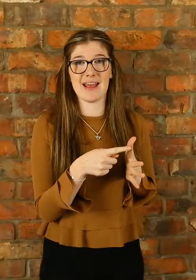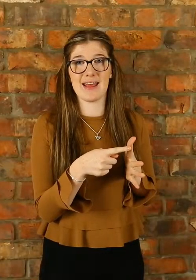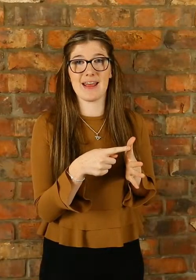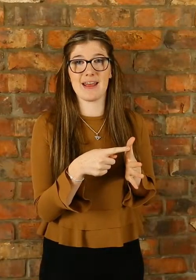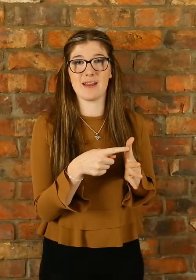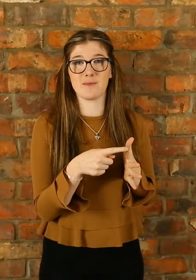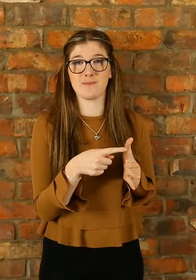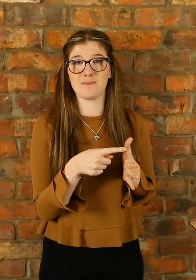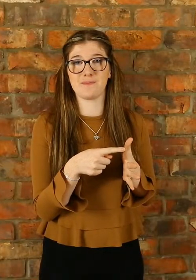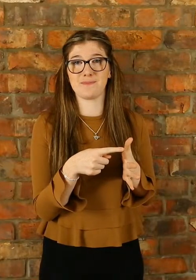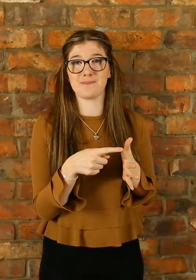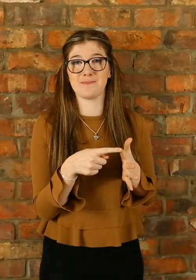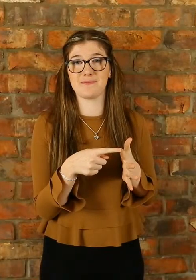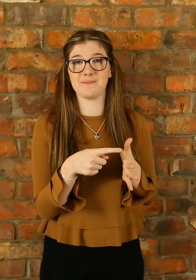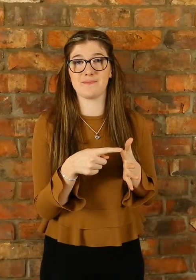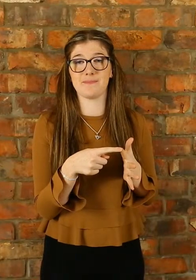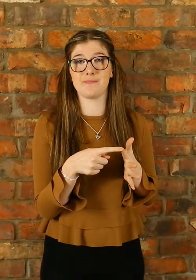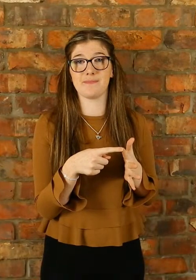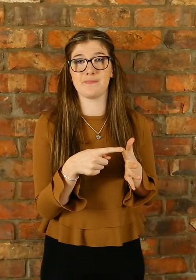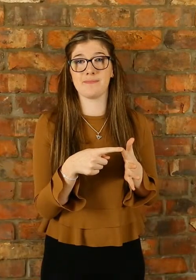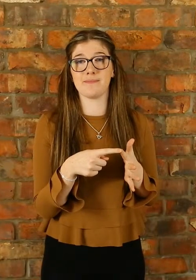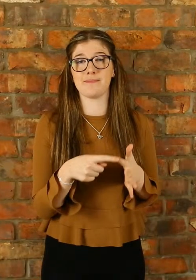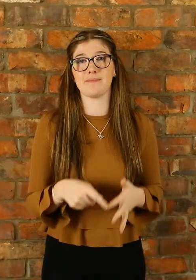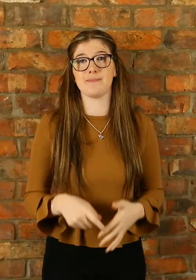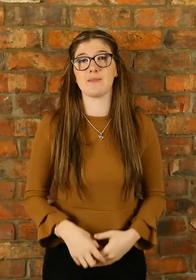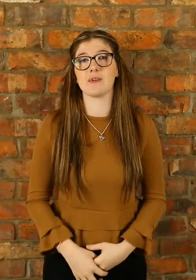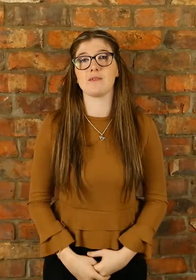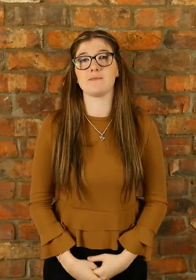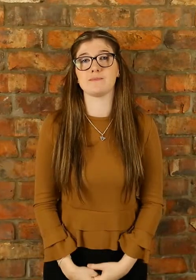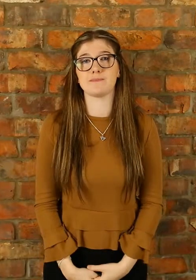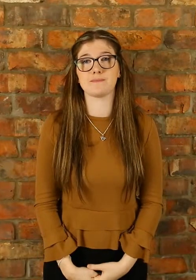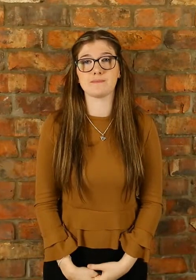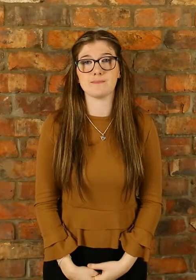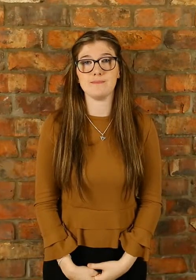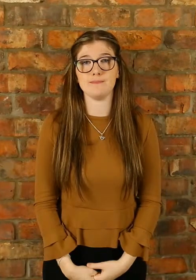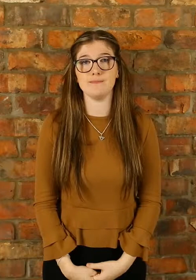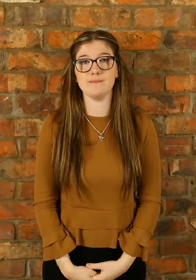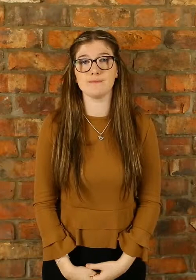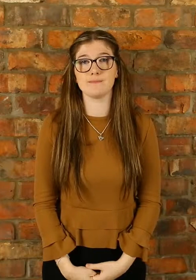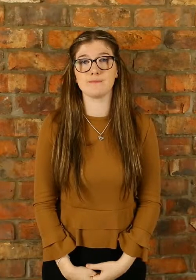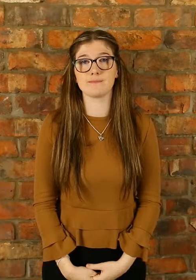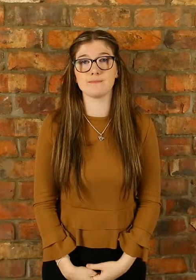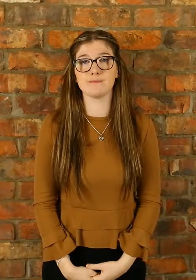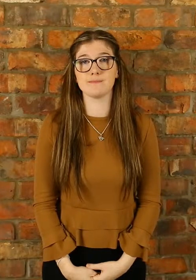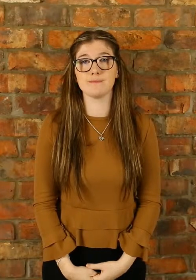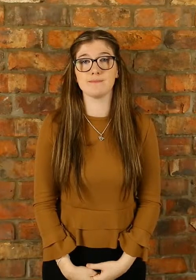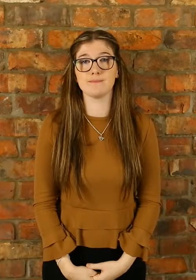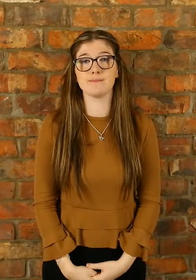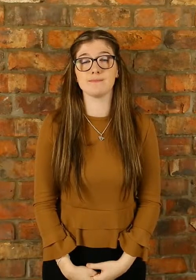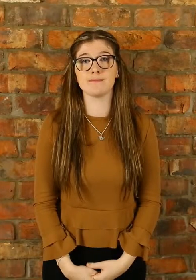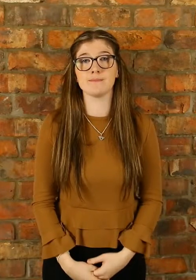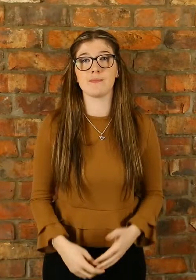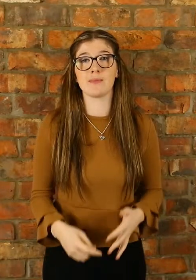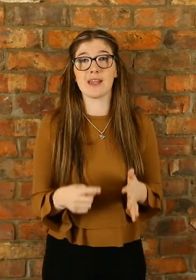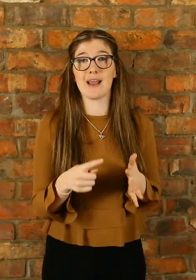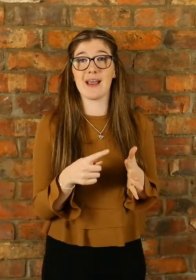Next, the letter E. You're going to take your index finger and point it to the opposite index finger, and that is the